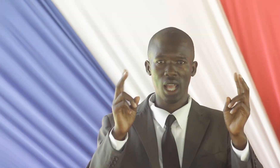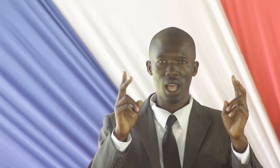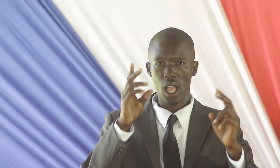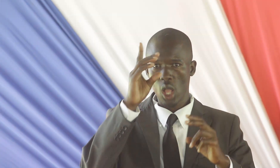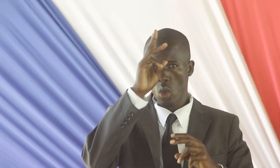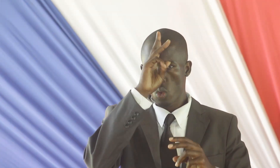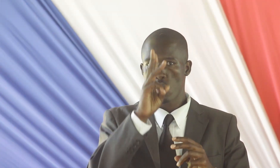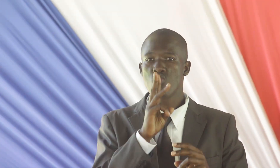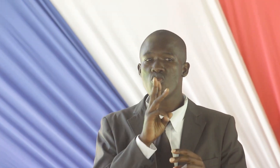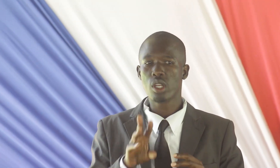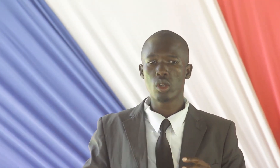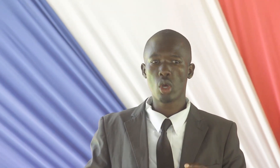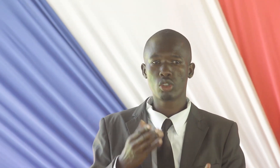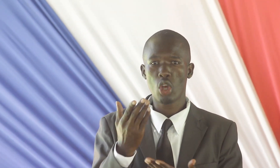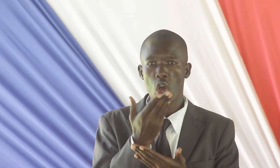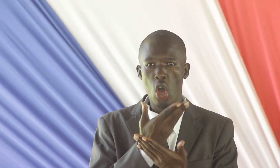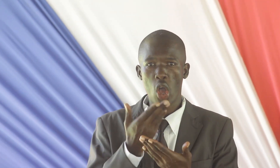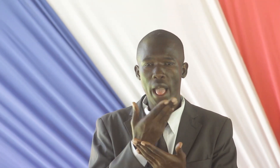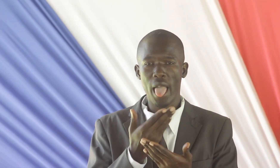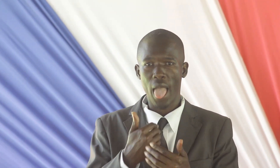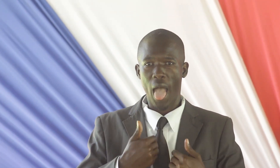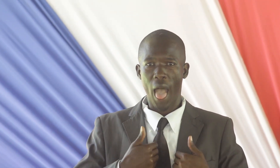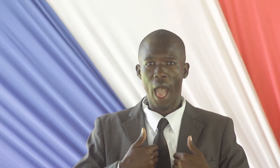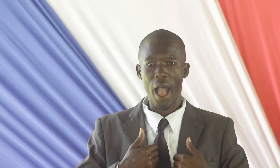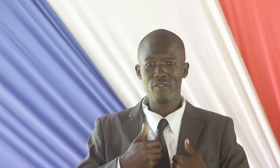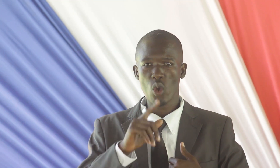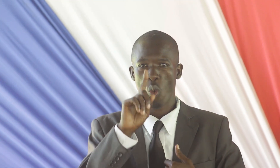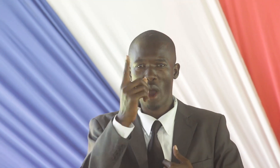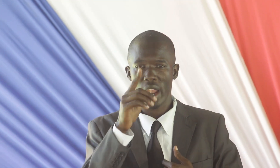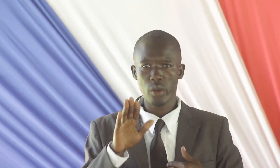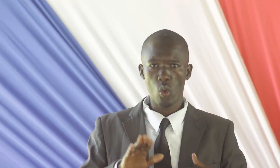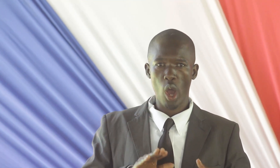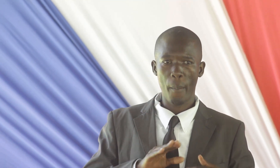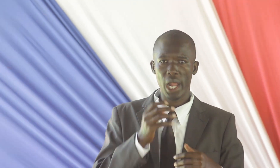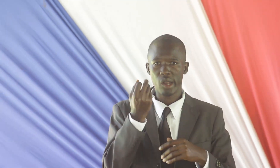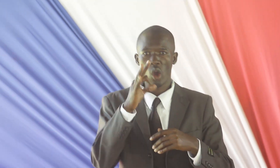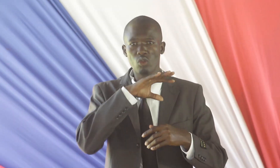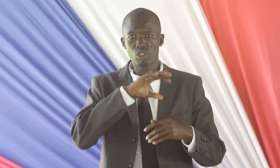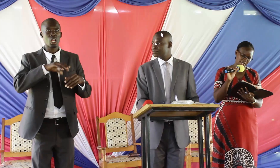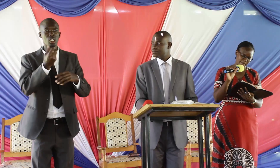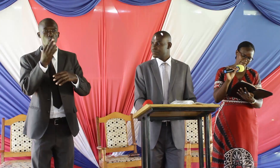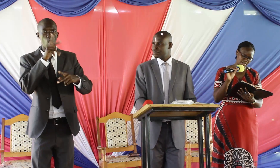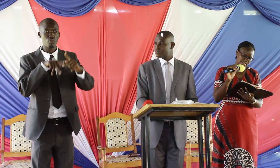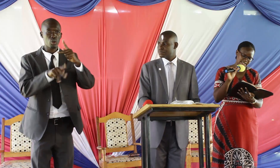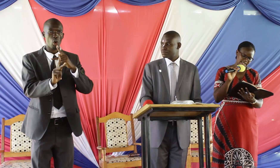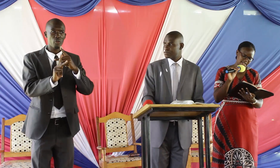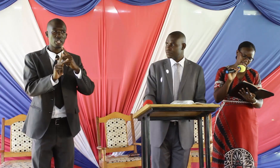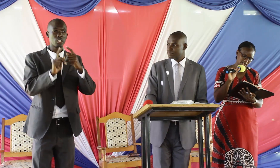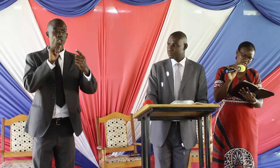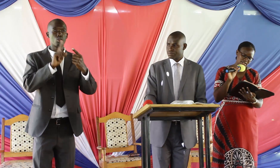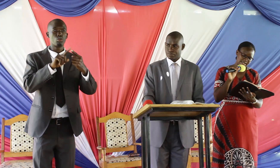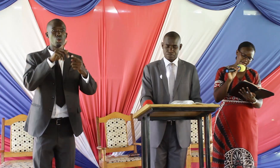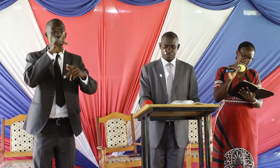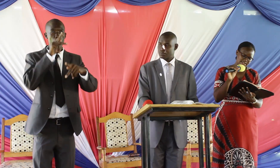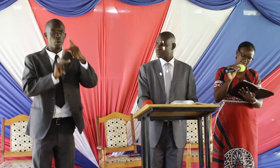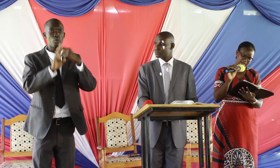now there cried a certain woman of the wives of the sons of prophets unto Elisha, saying,